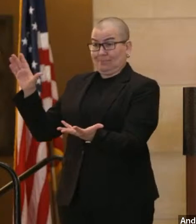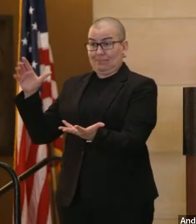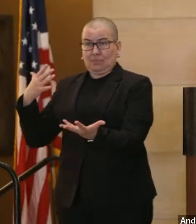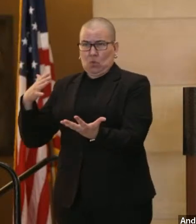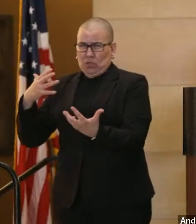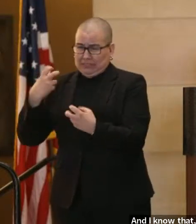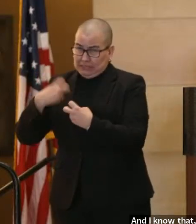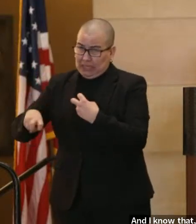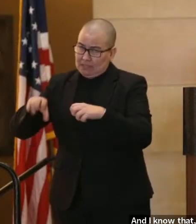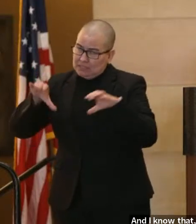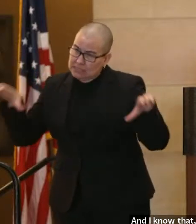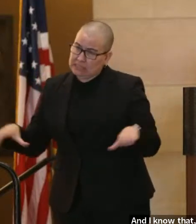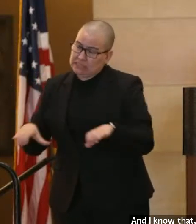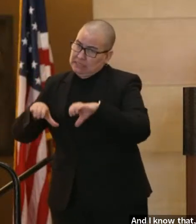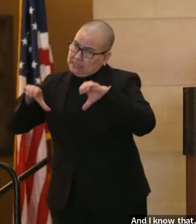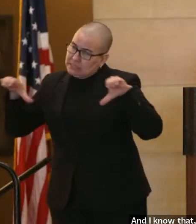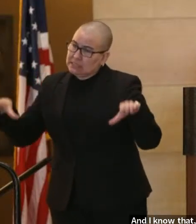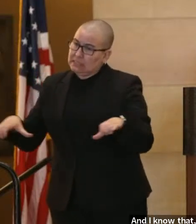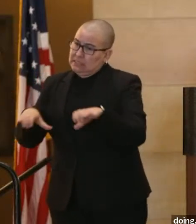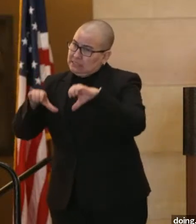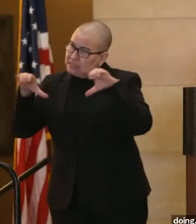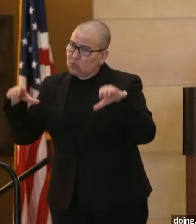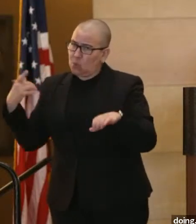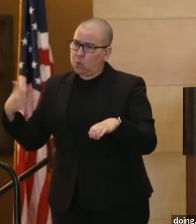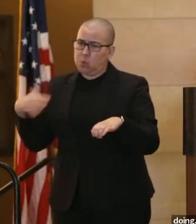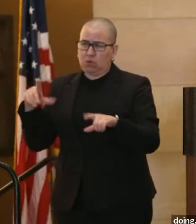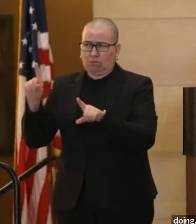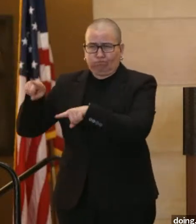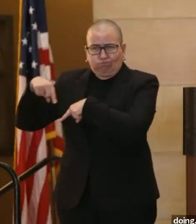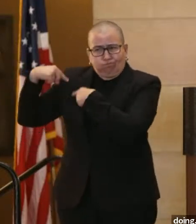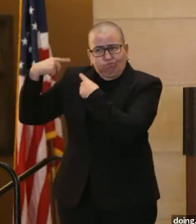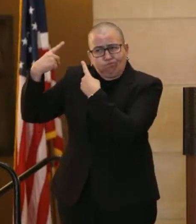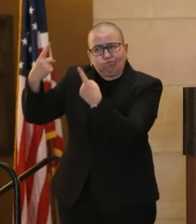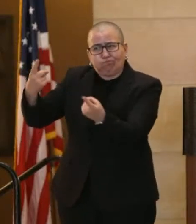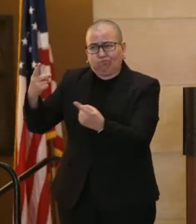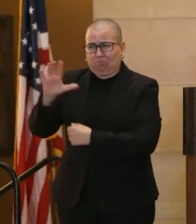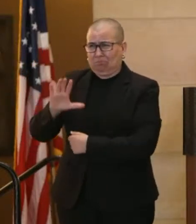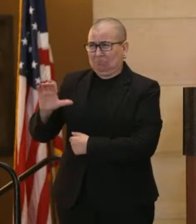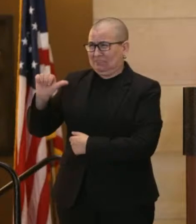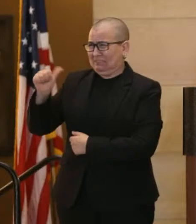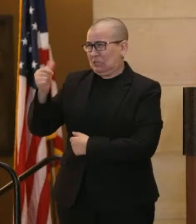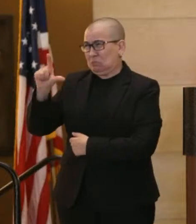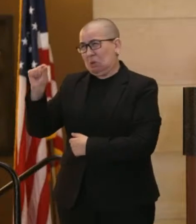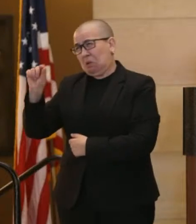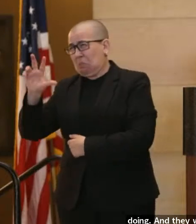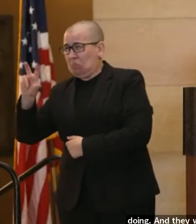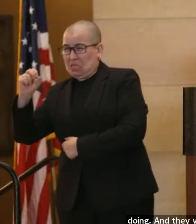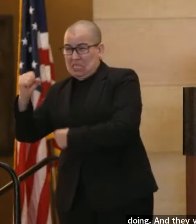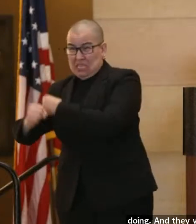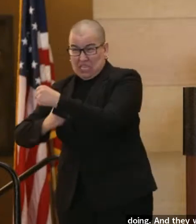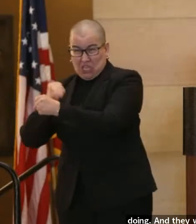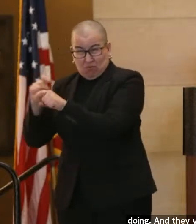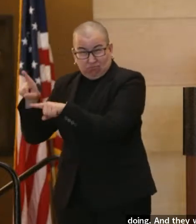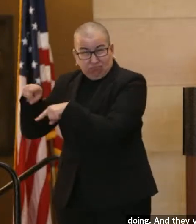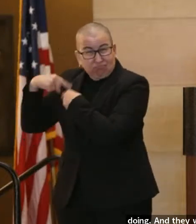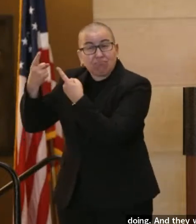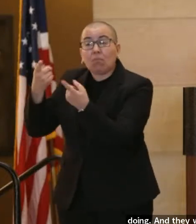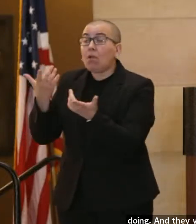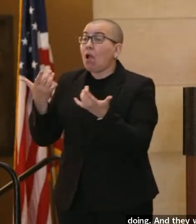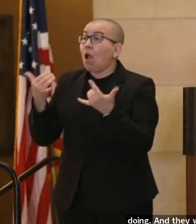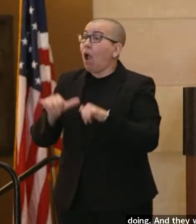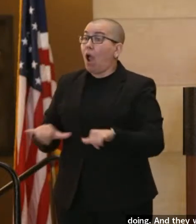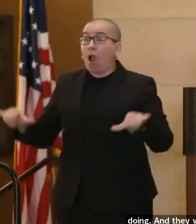they've done this work for decades, and I know that, you know, a lot of times, you know, it is a work that is